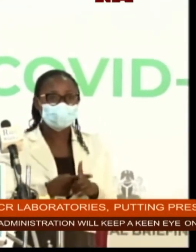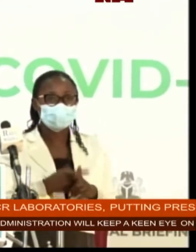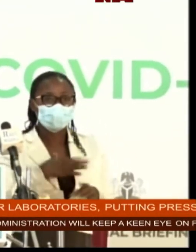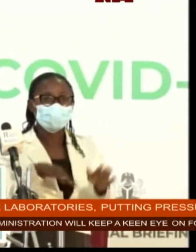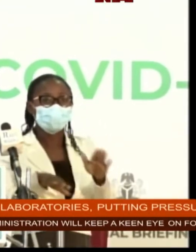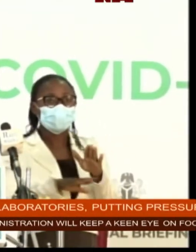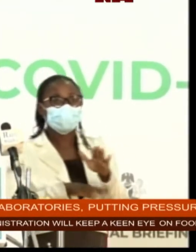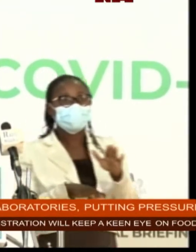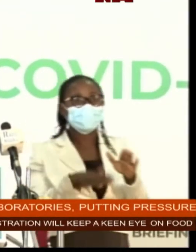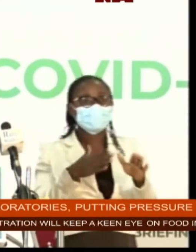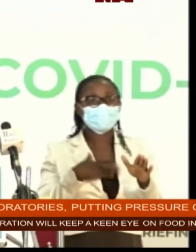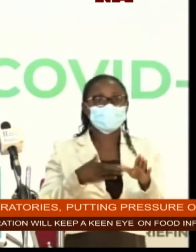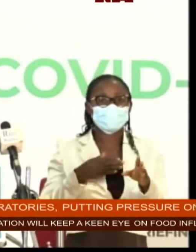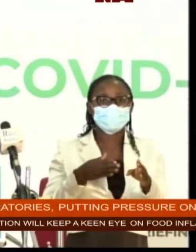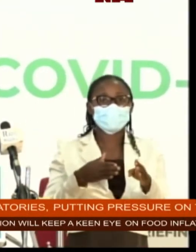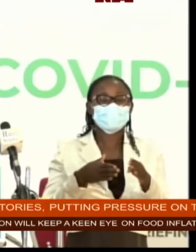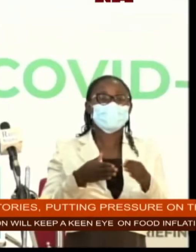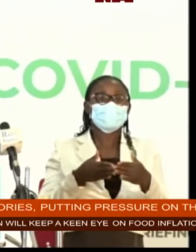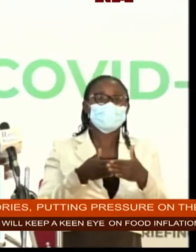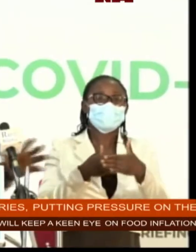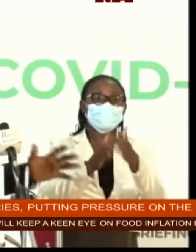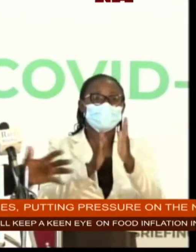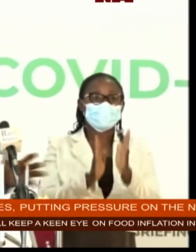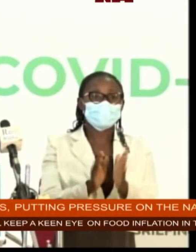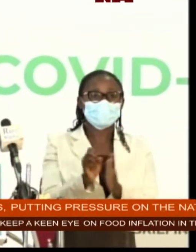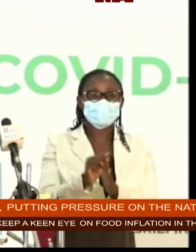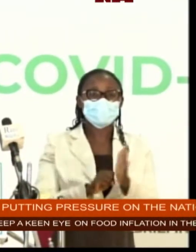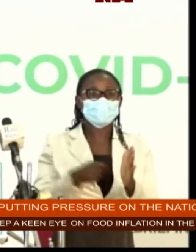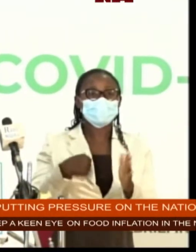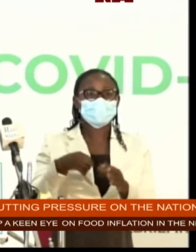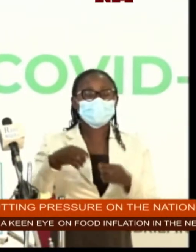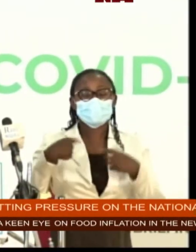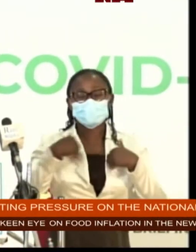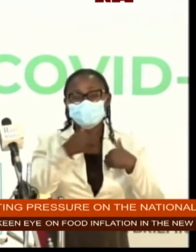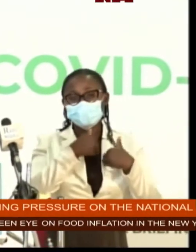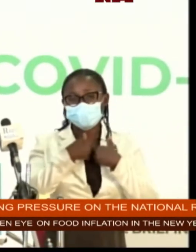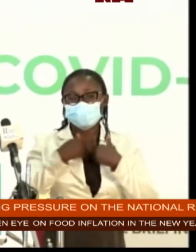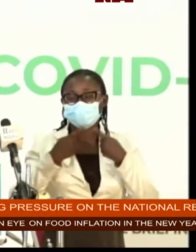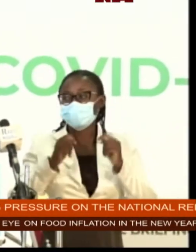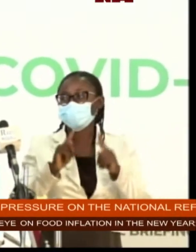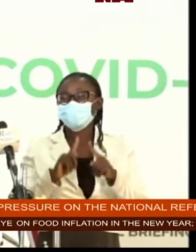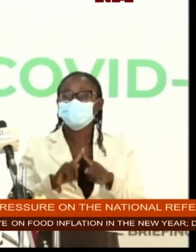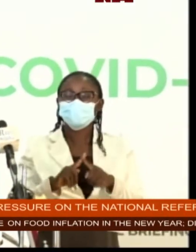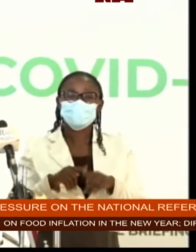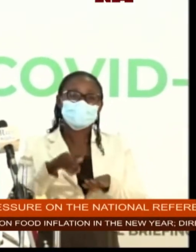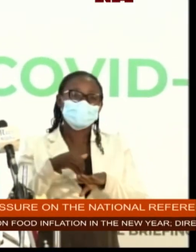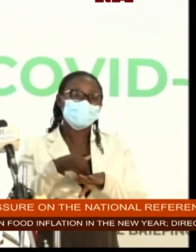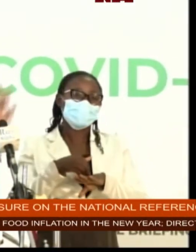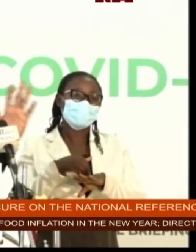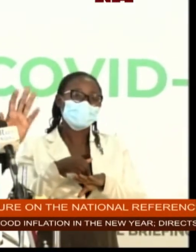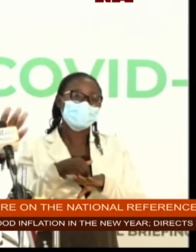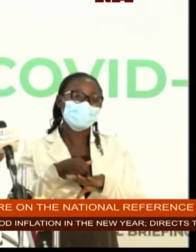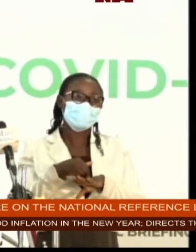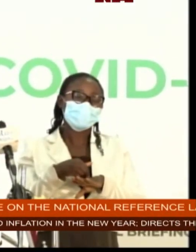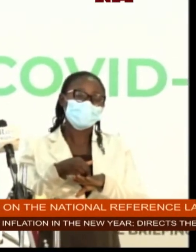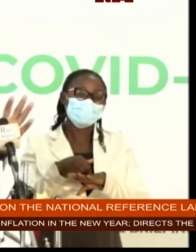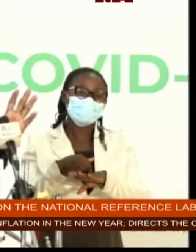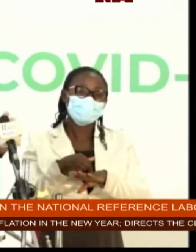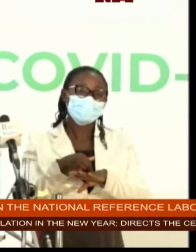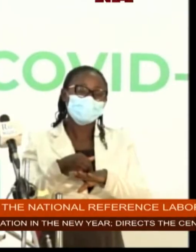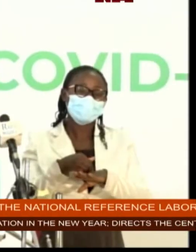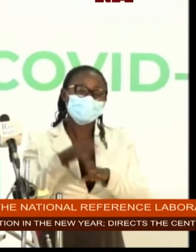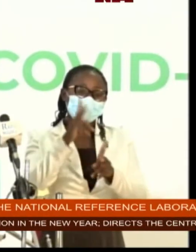under my leadership, we've tried as much as possible to steer the PTF away from